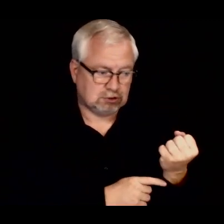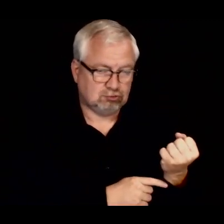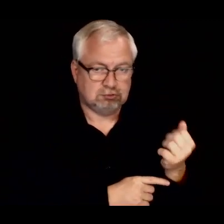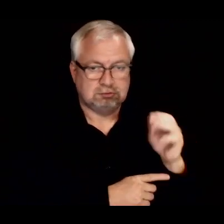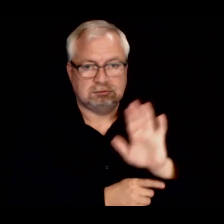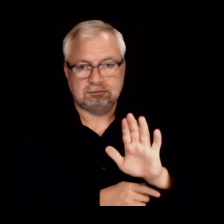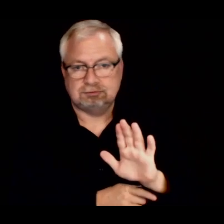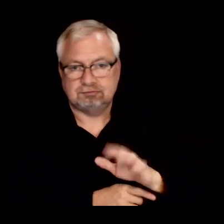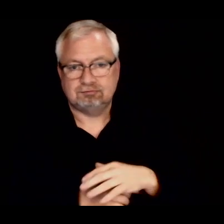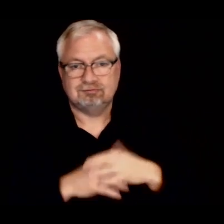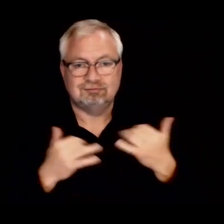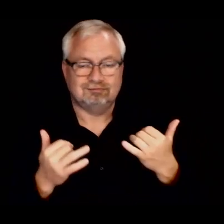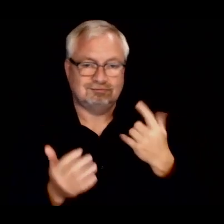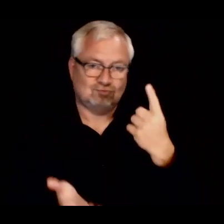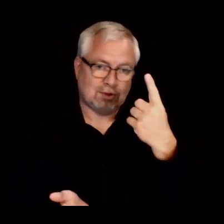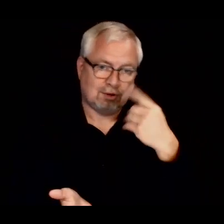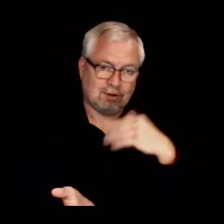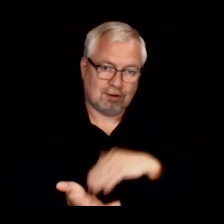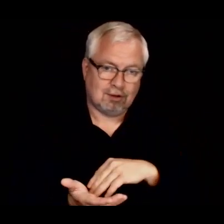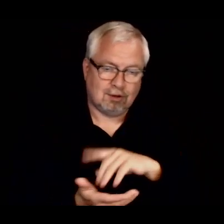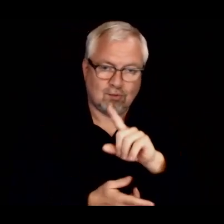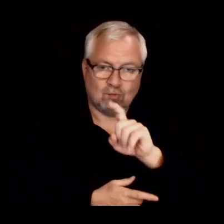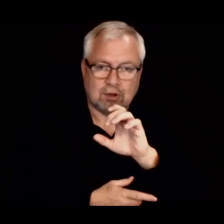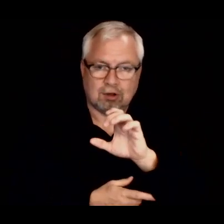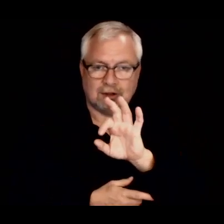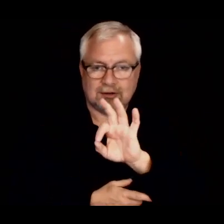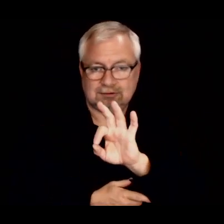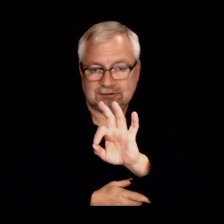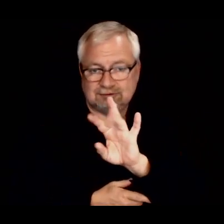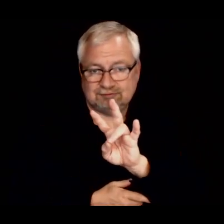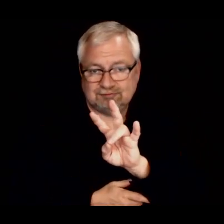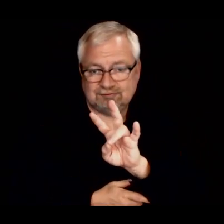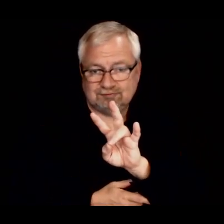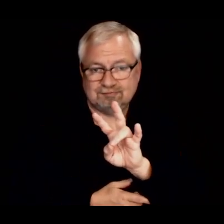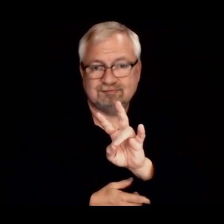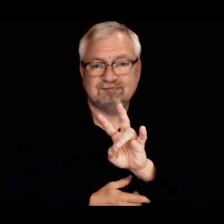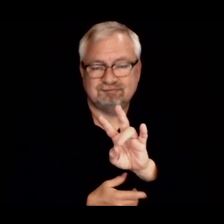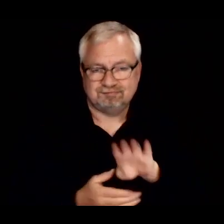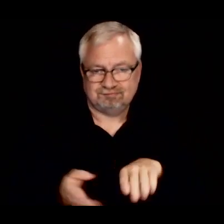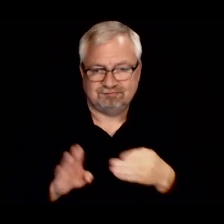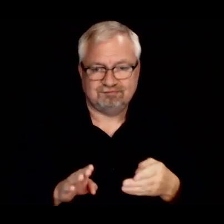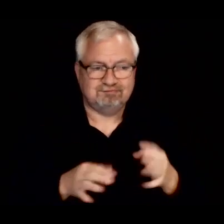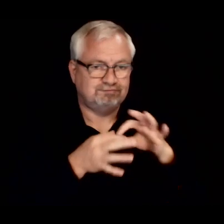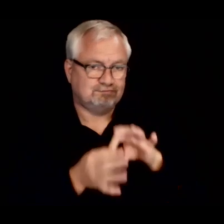1,197 deaths in Minnesota from COVID-19. Of